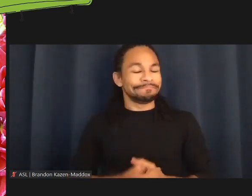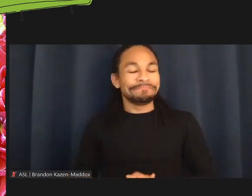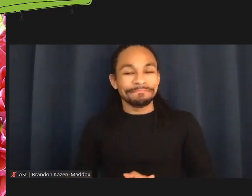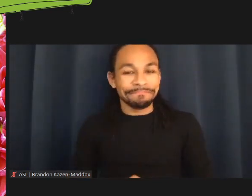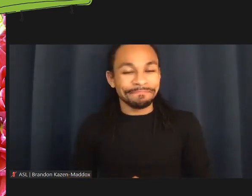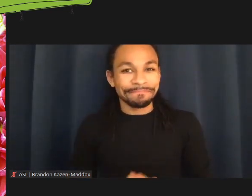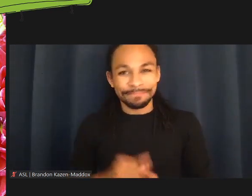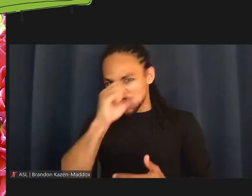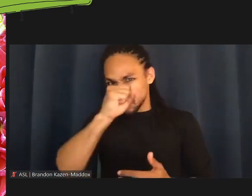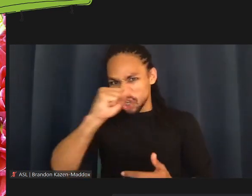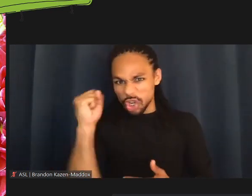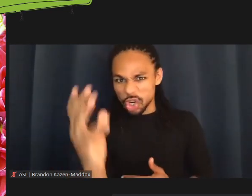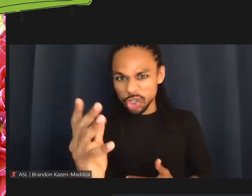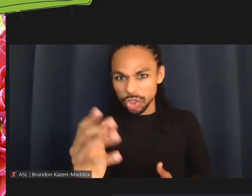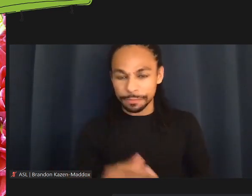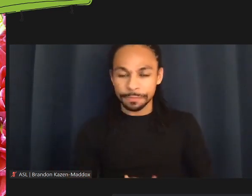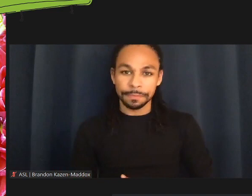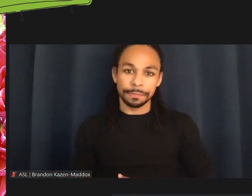Curse.